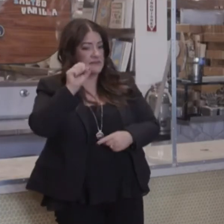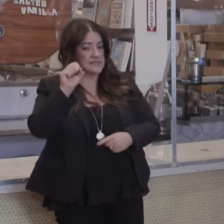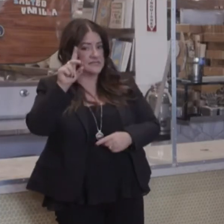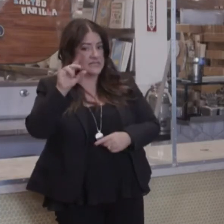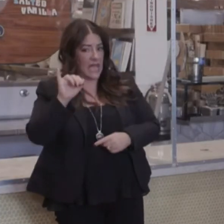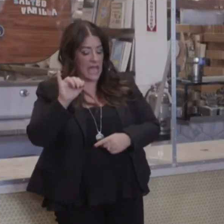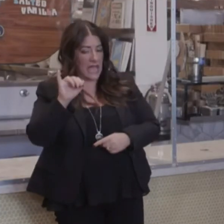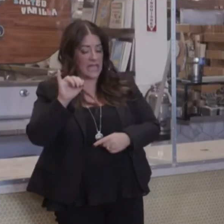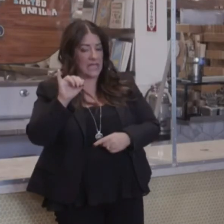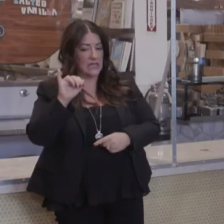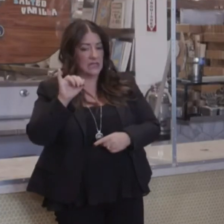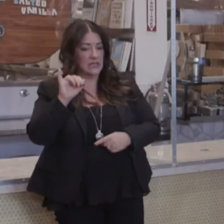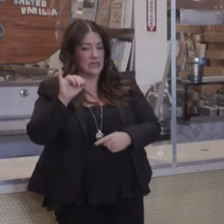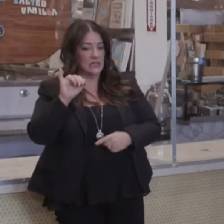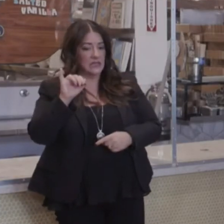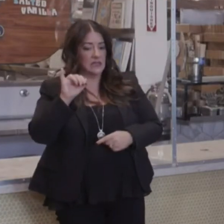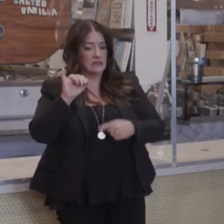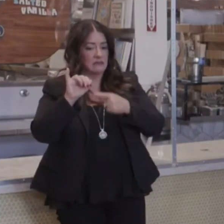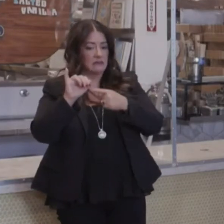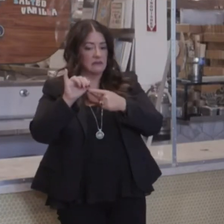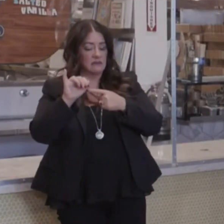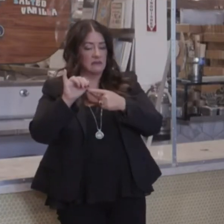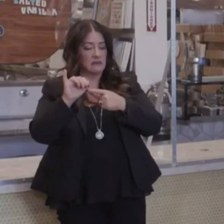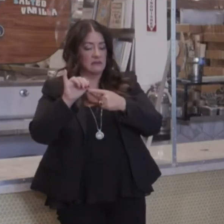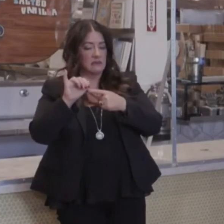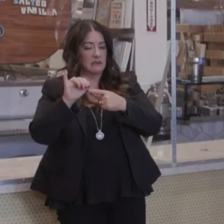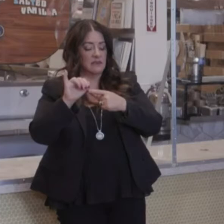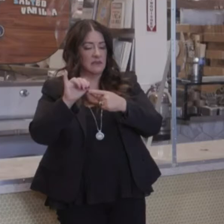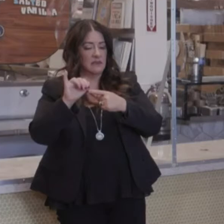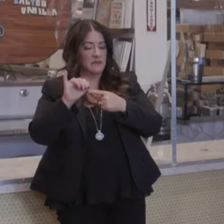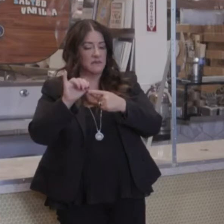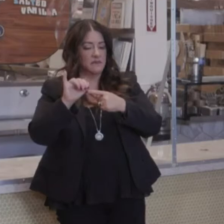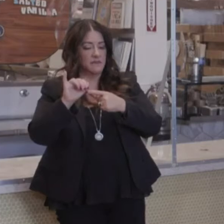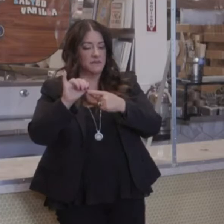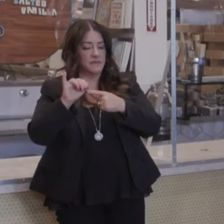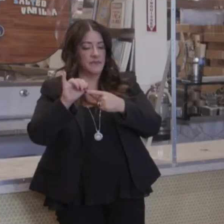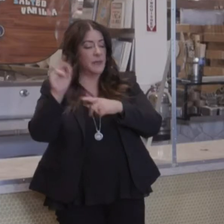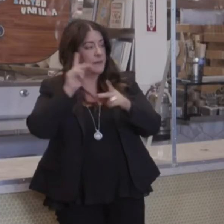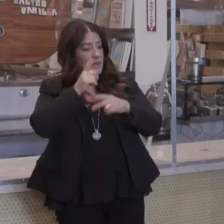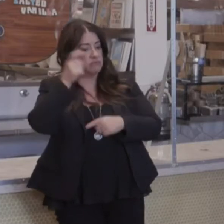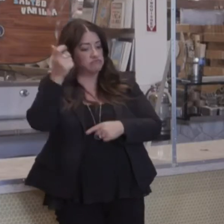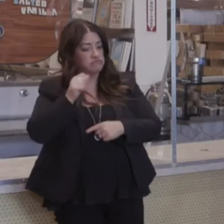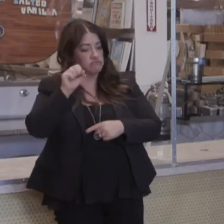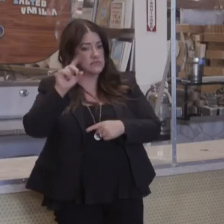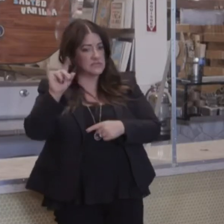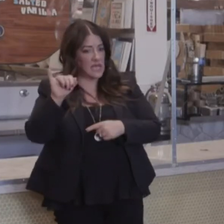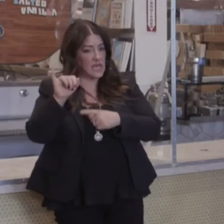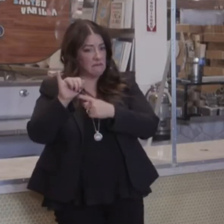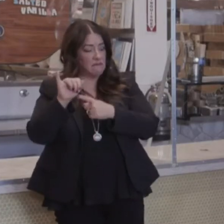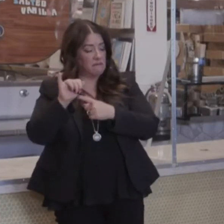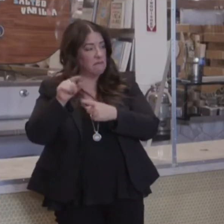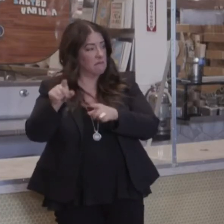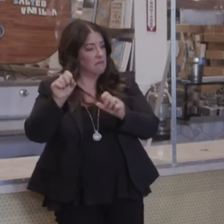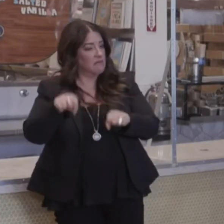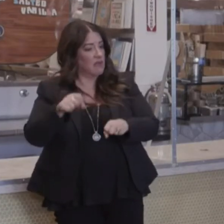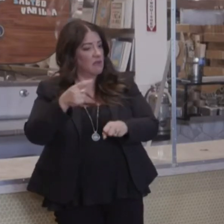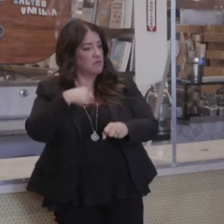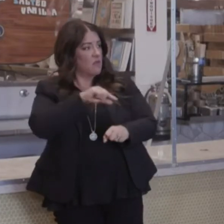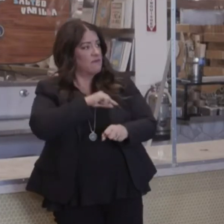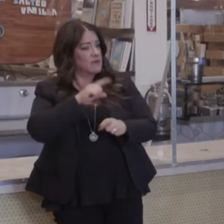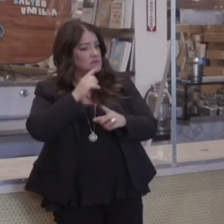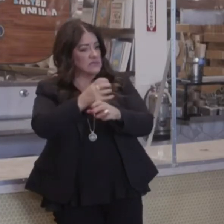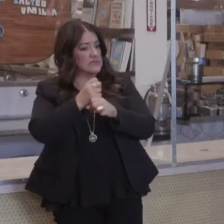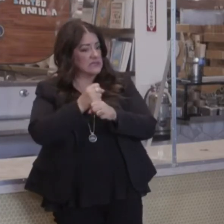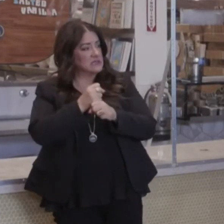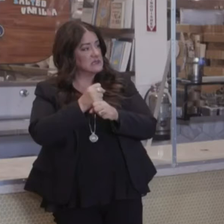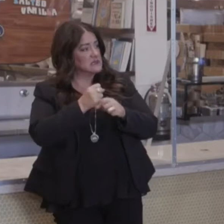SSDI, sorry. Sorry. So SSDI recipients, are they eligible